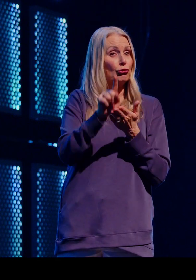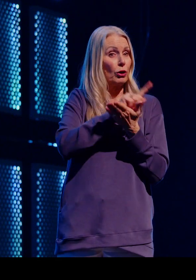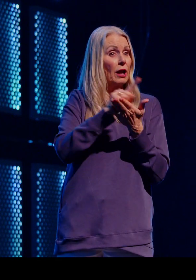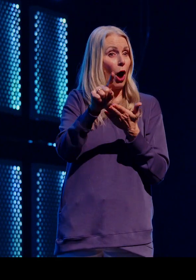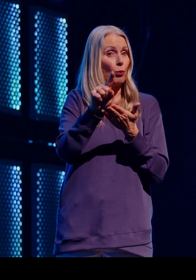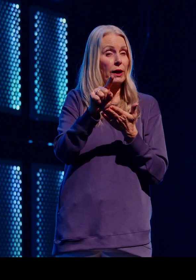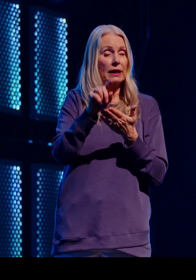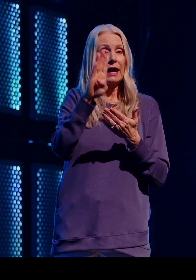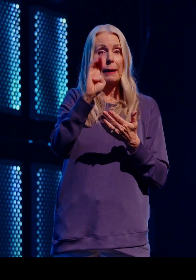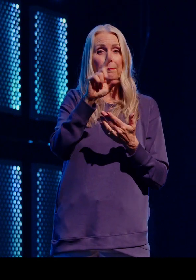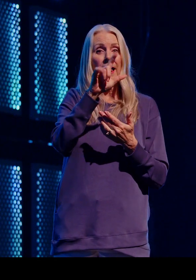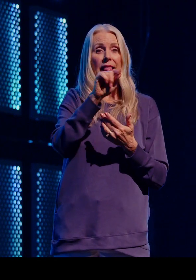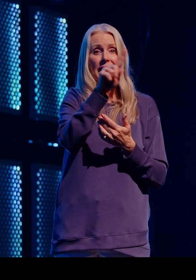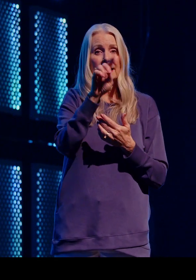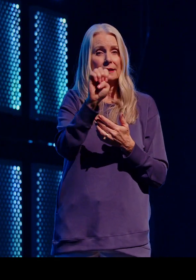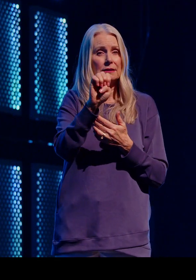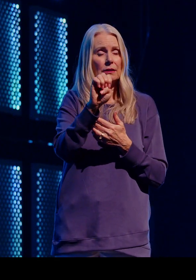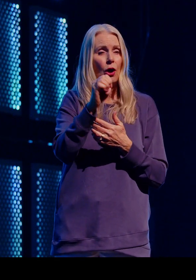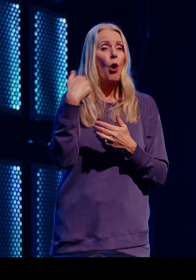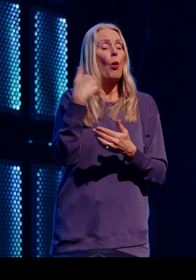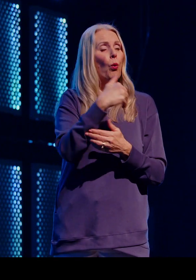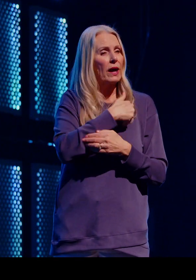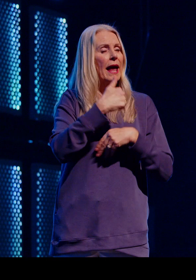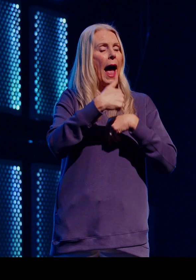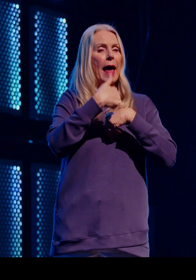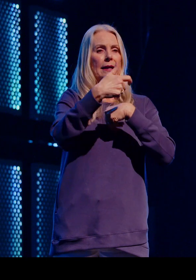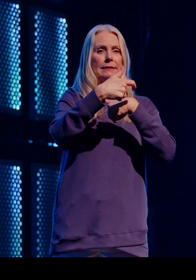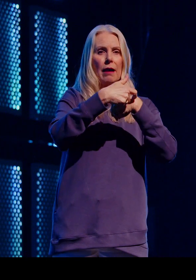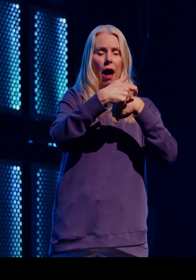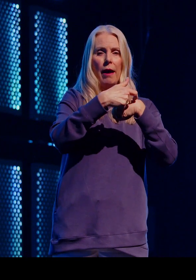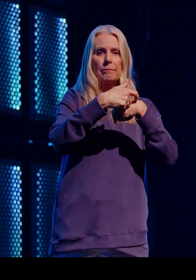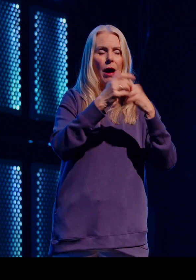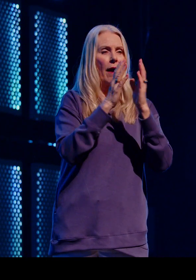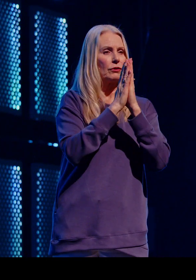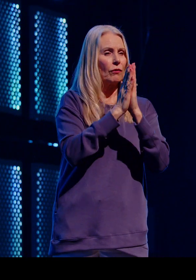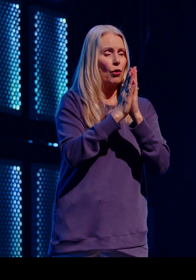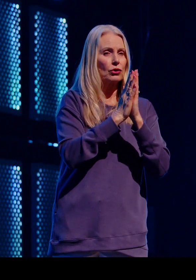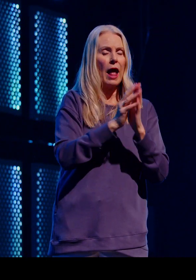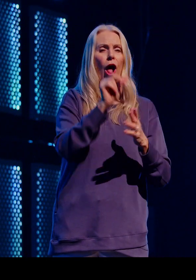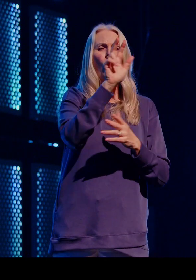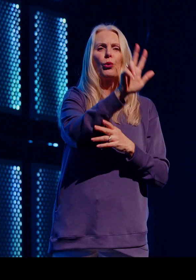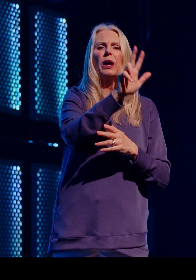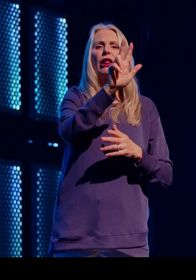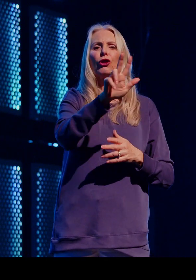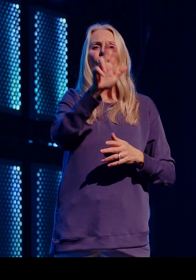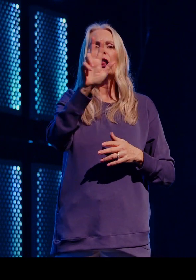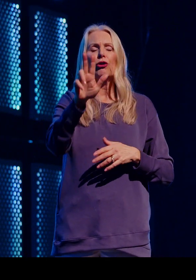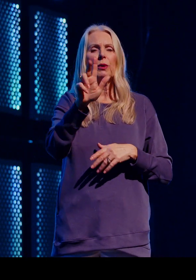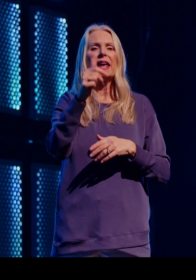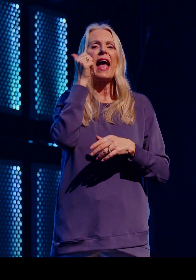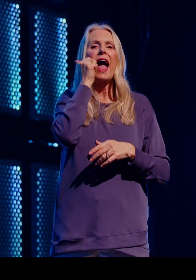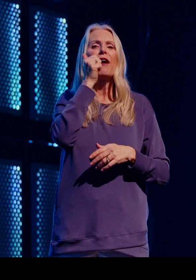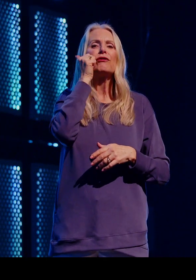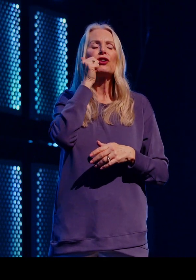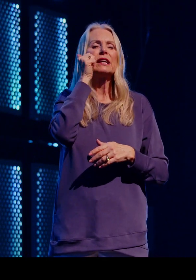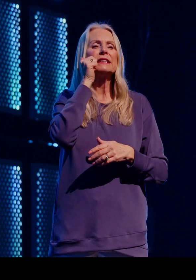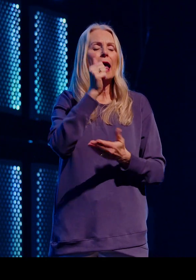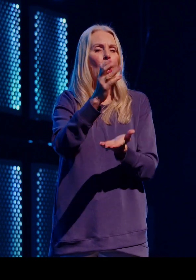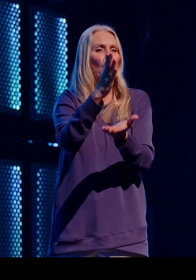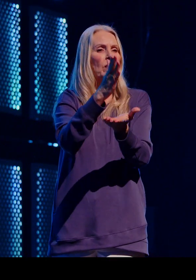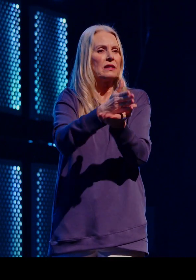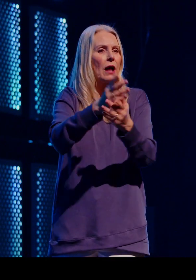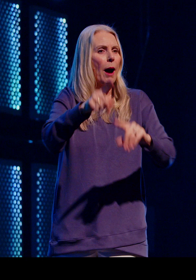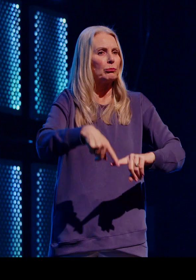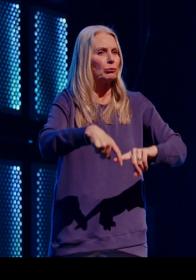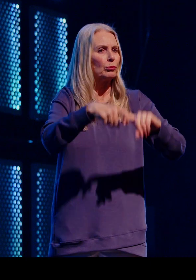in Belize was to introduce a time of devotion and a time of prayer. At 3:33 every day, we stopped and said, we need to